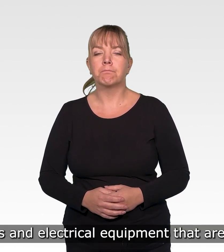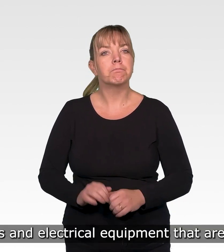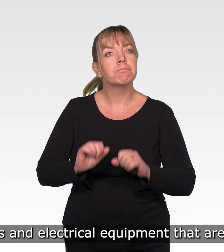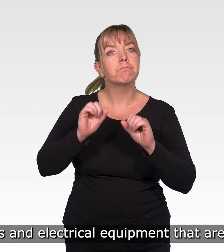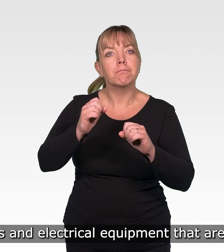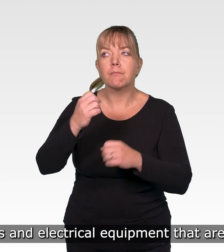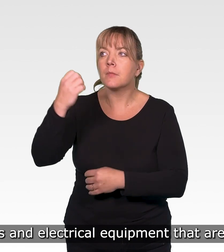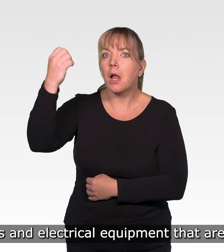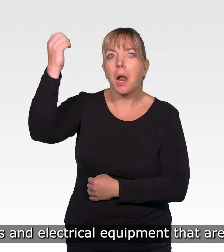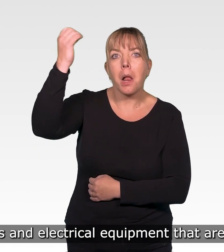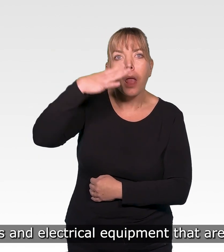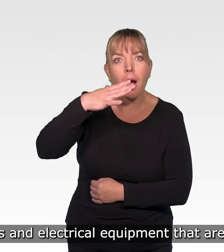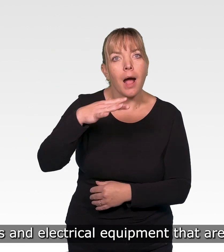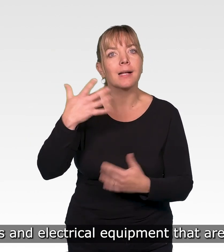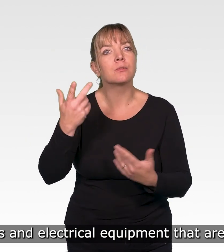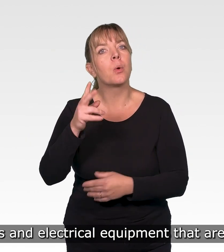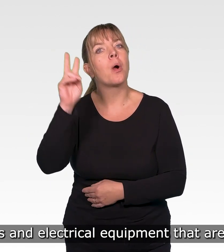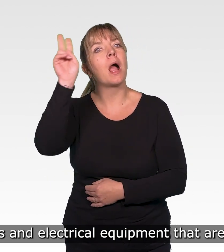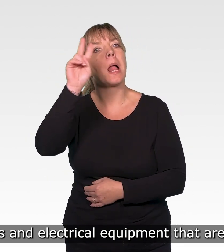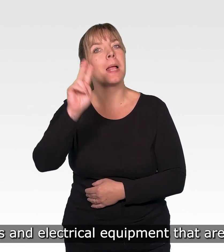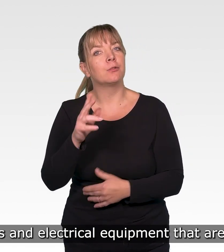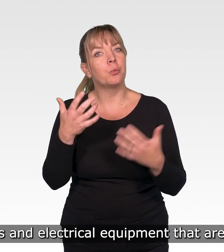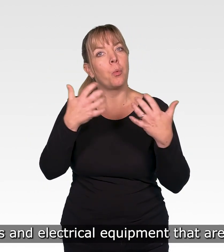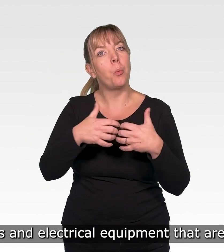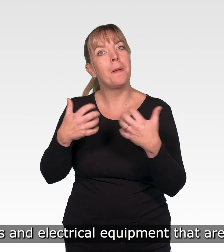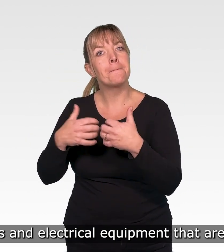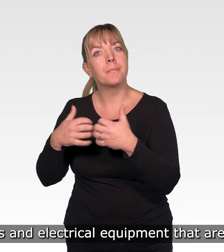Turn off lights and electrical equipment that are not in use.